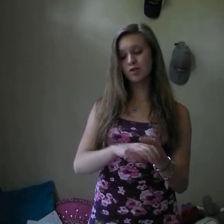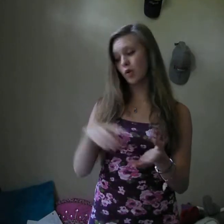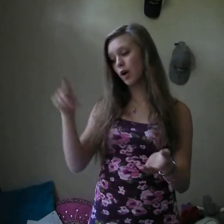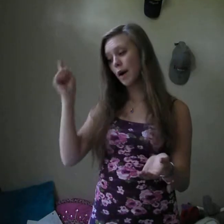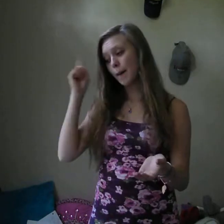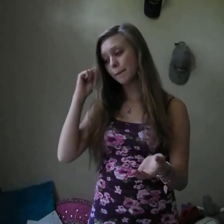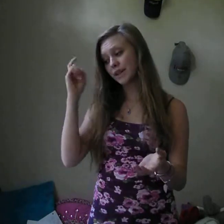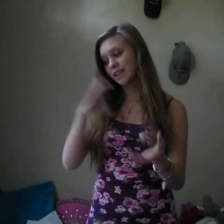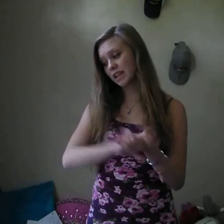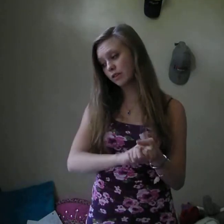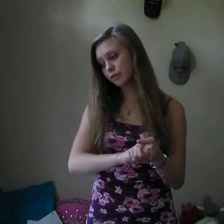So believe,